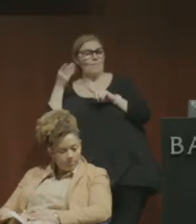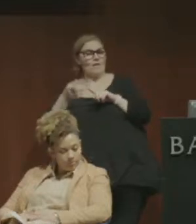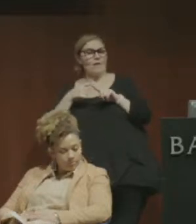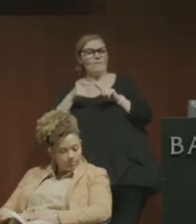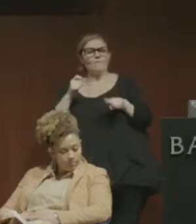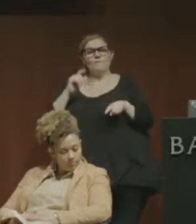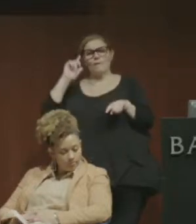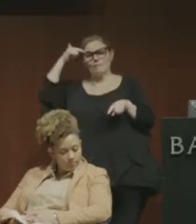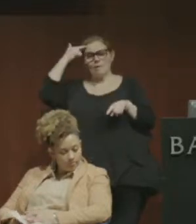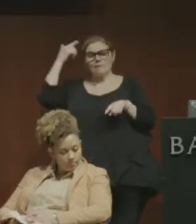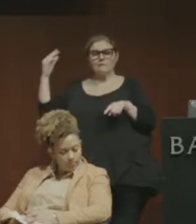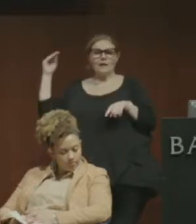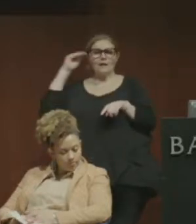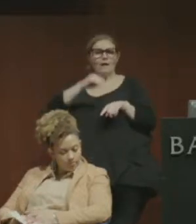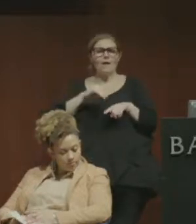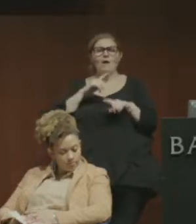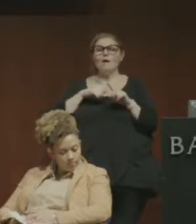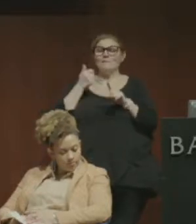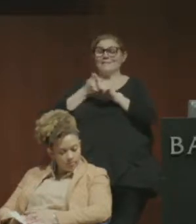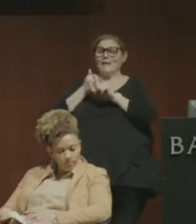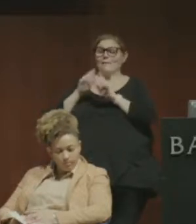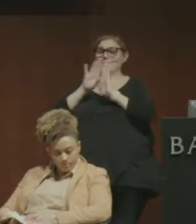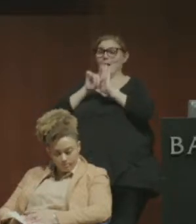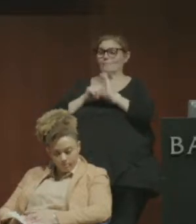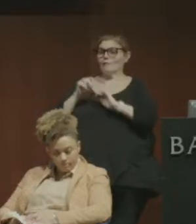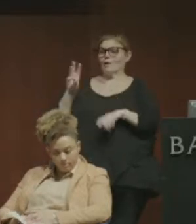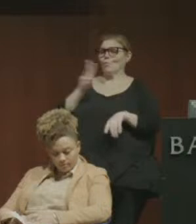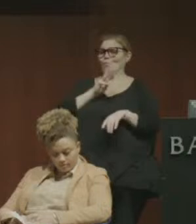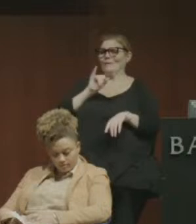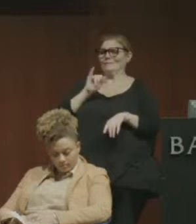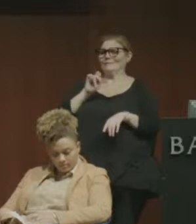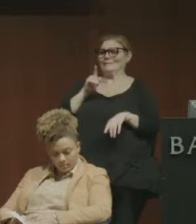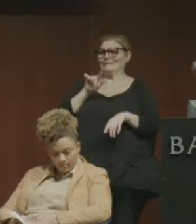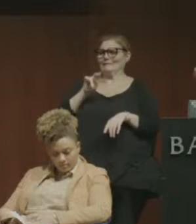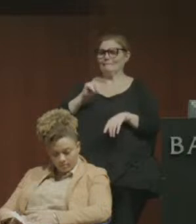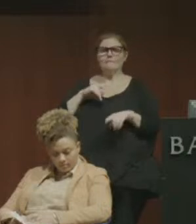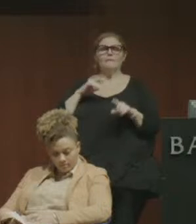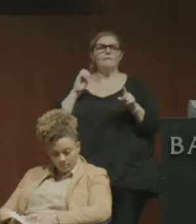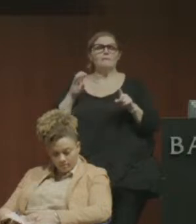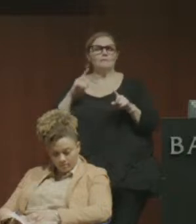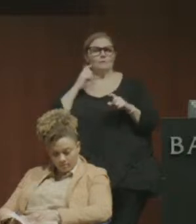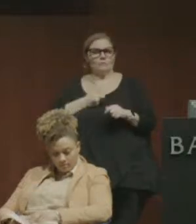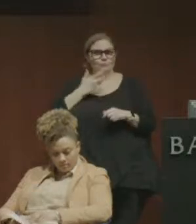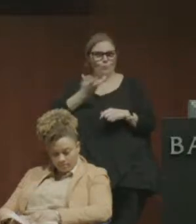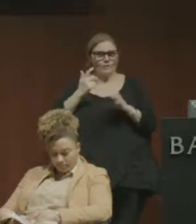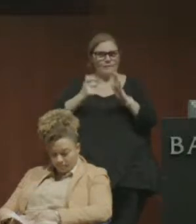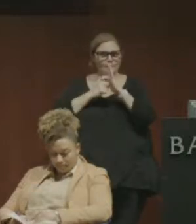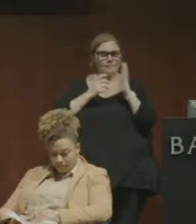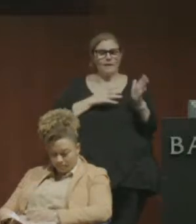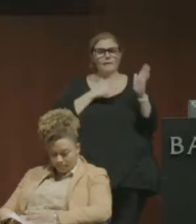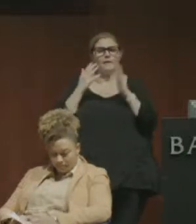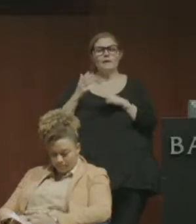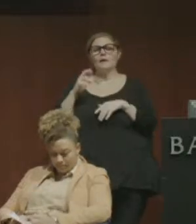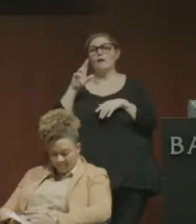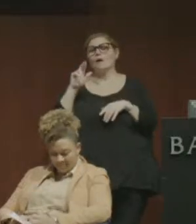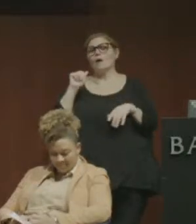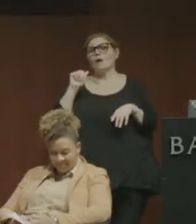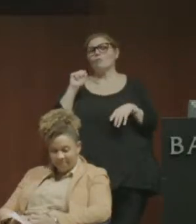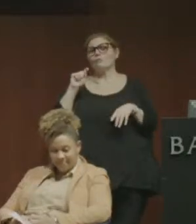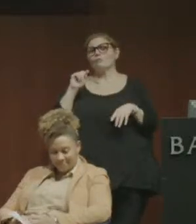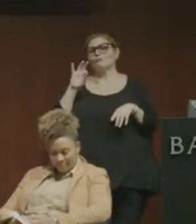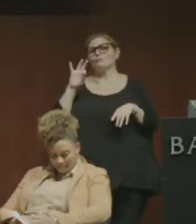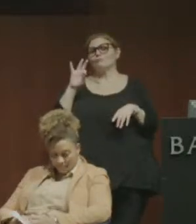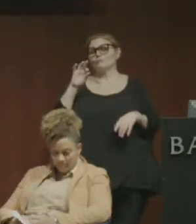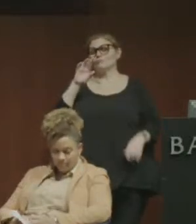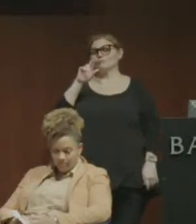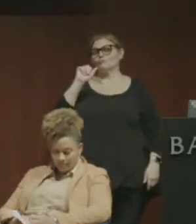activists from London had come down who were of West Indian descent to express their demands. Rastafari had a